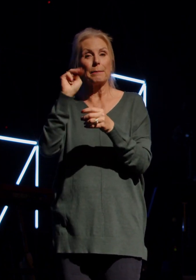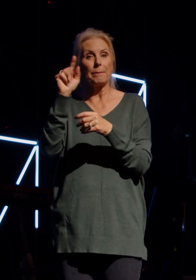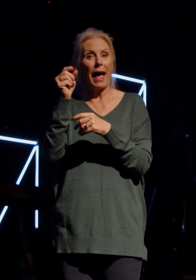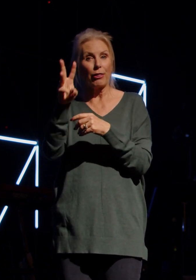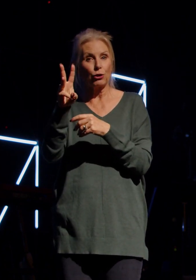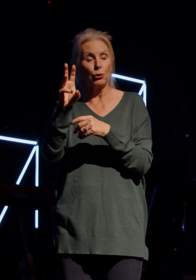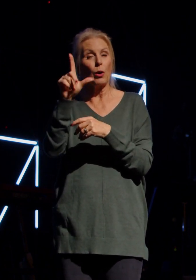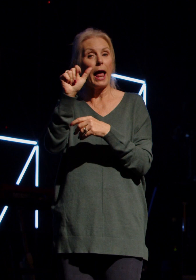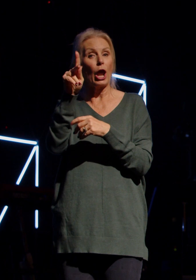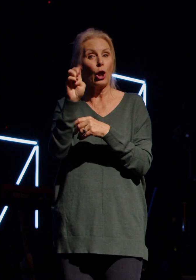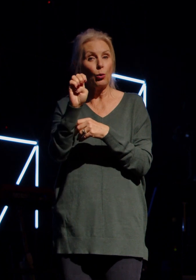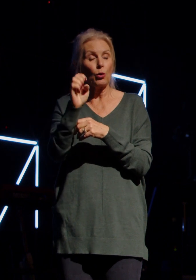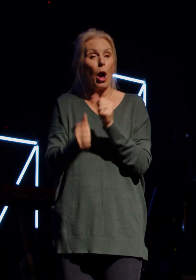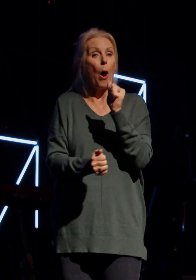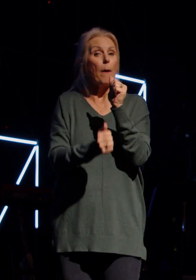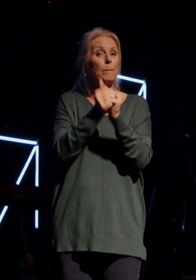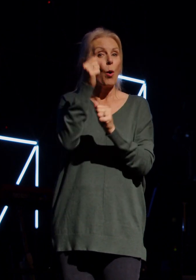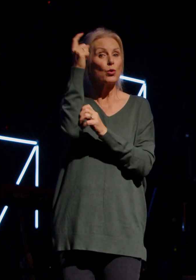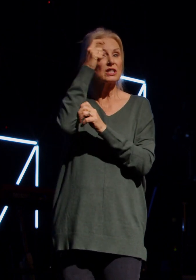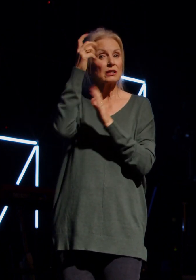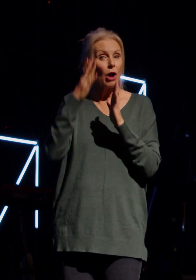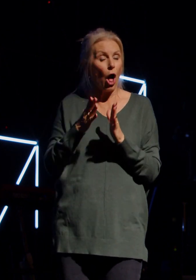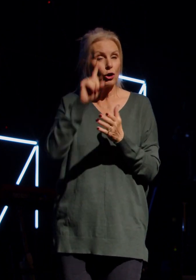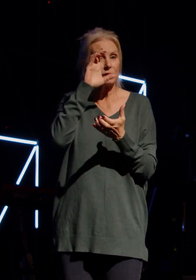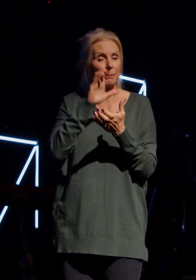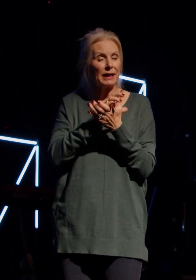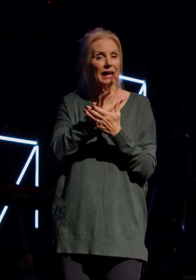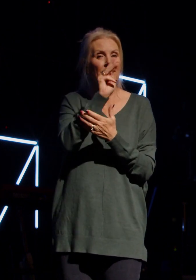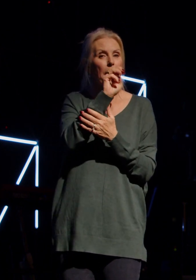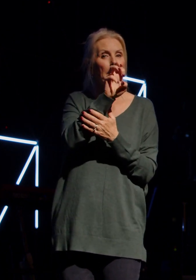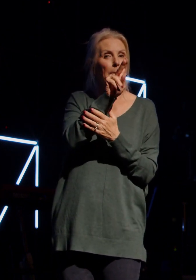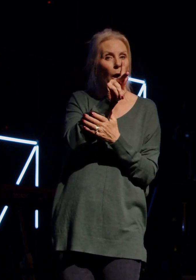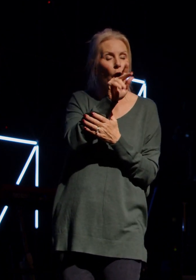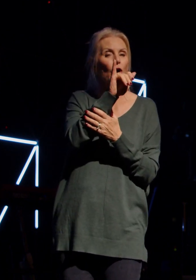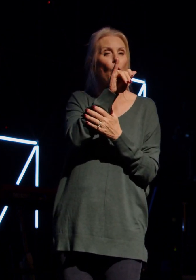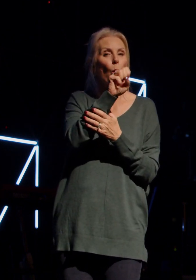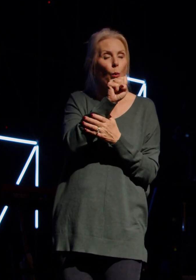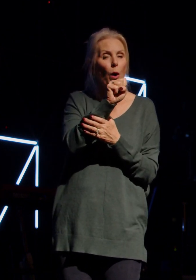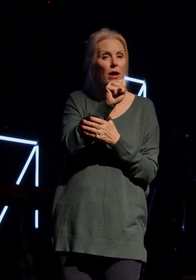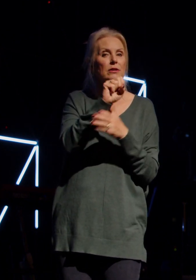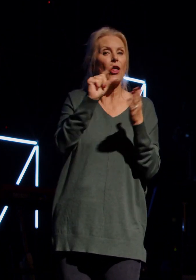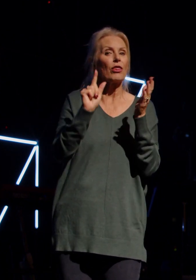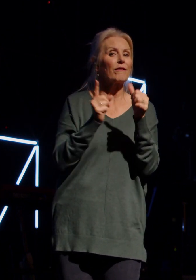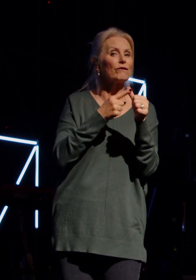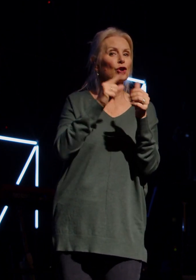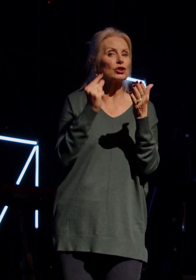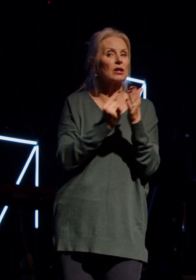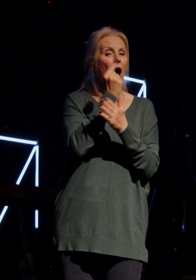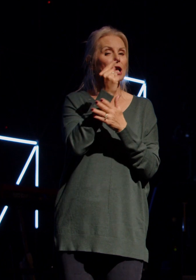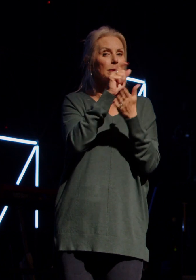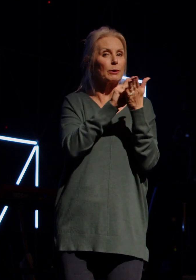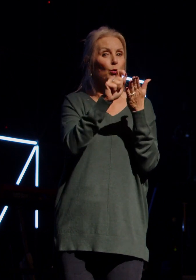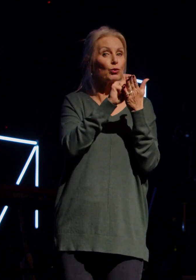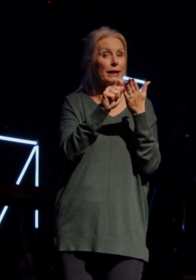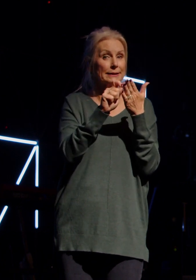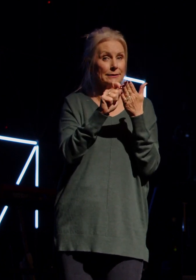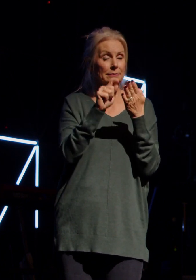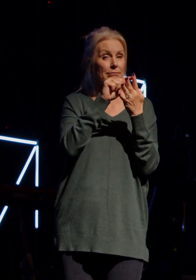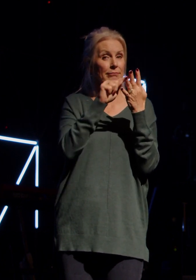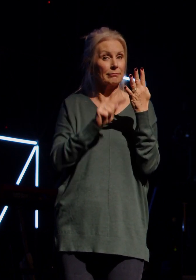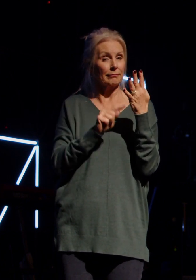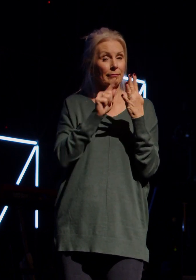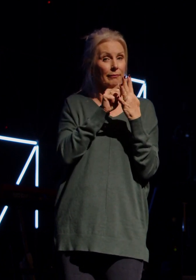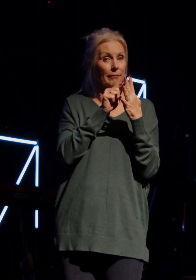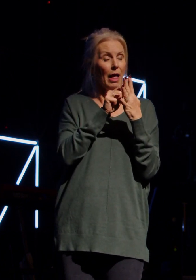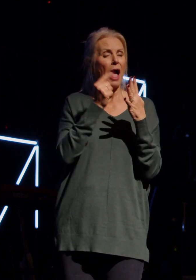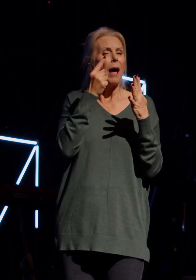and Luke, most scholars believe that Mark was the first Gospel written out of them all. Because